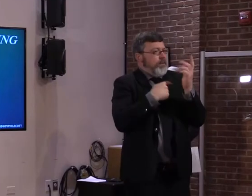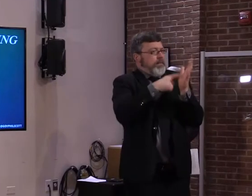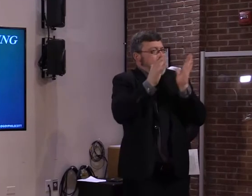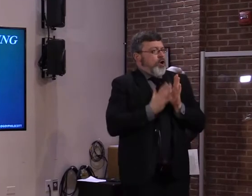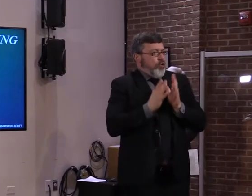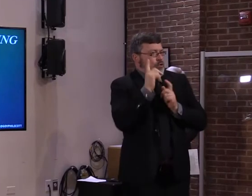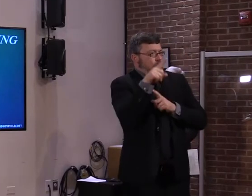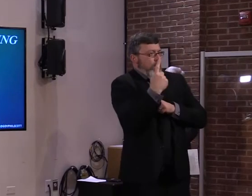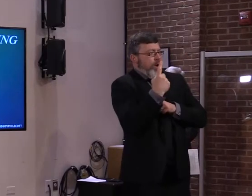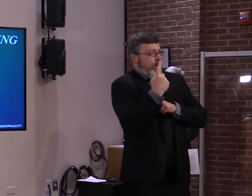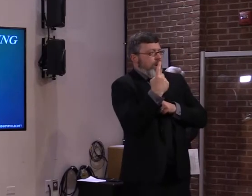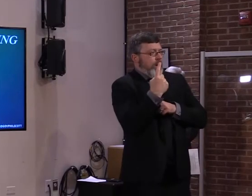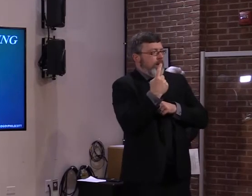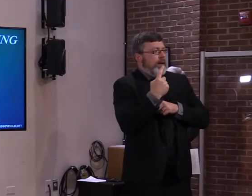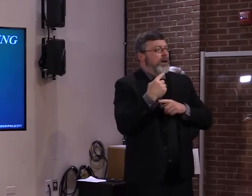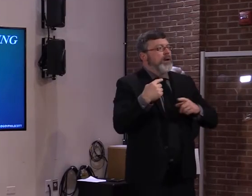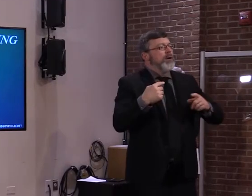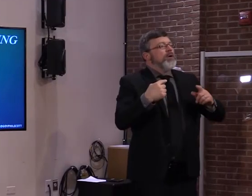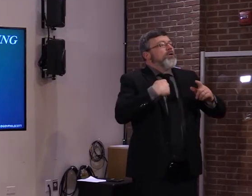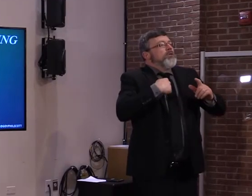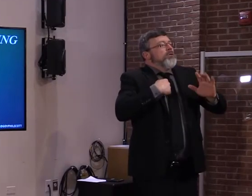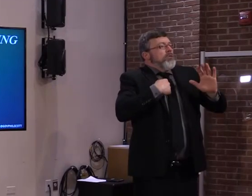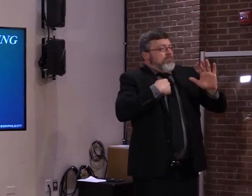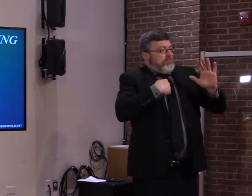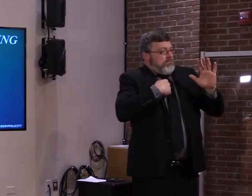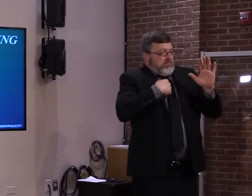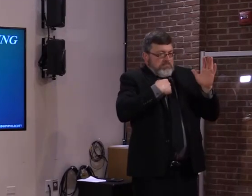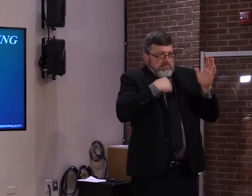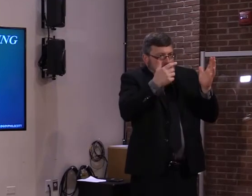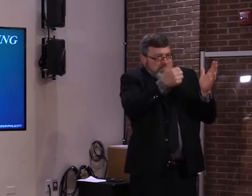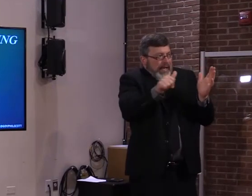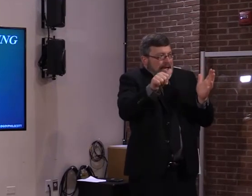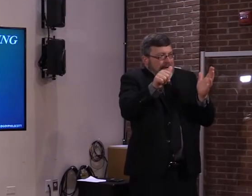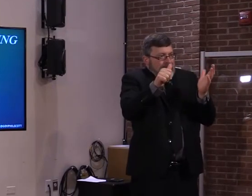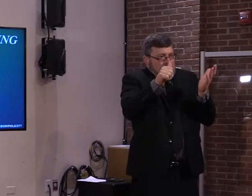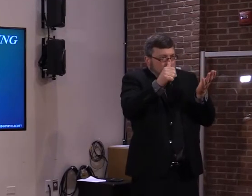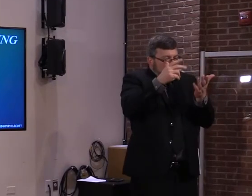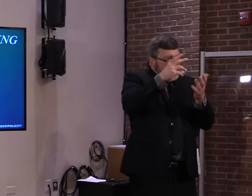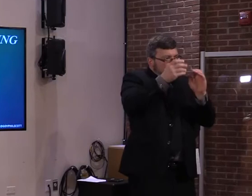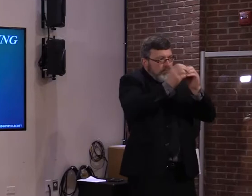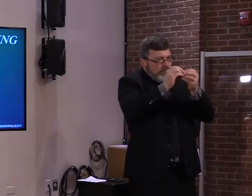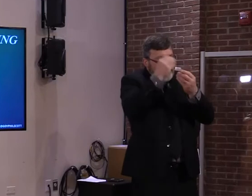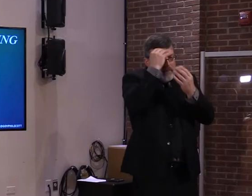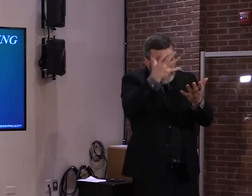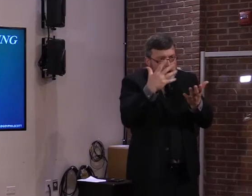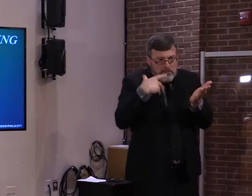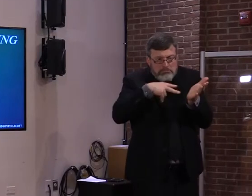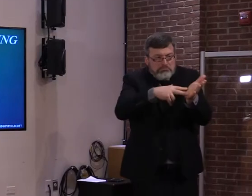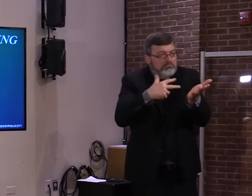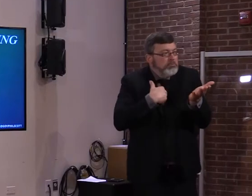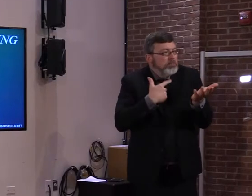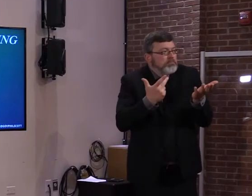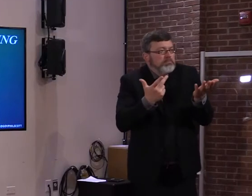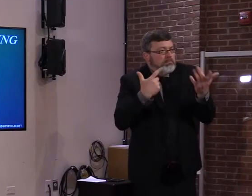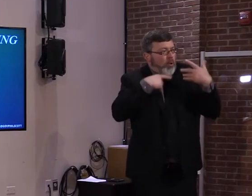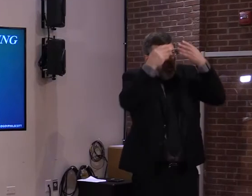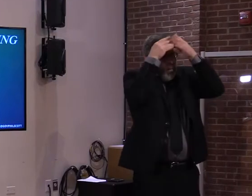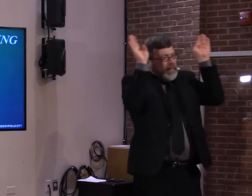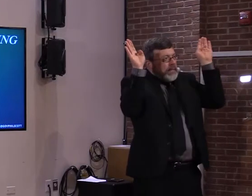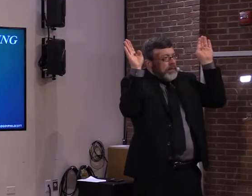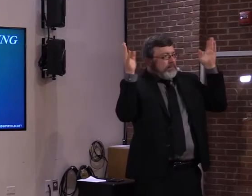said that, we'll use any information he gleaned or gave us, and we'll glean whatever we can